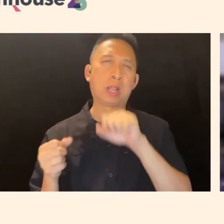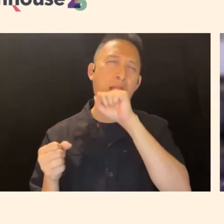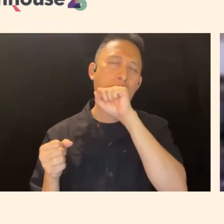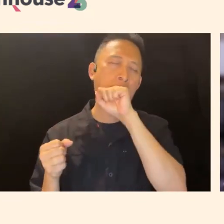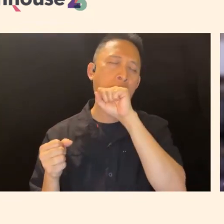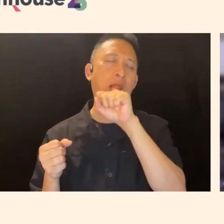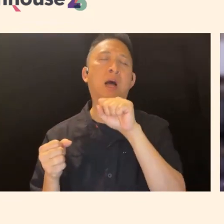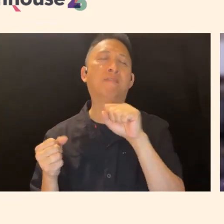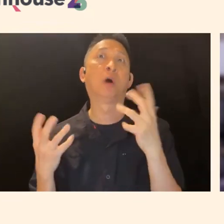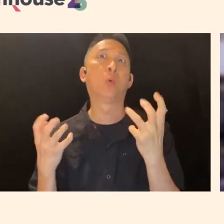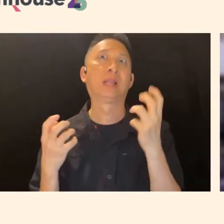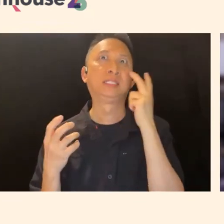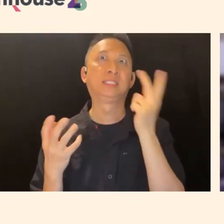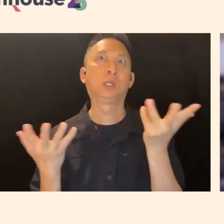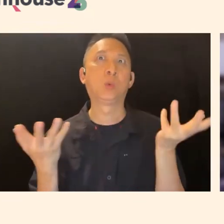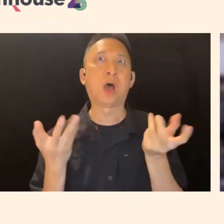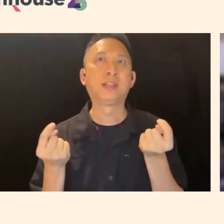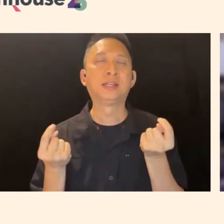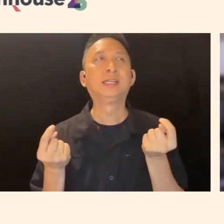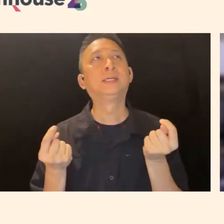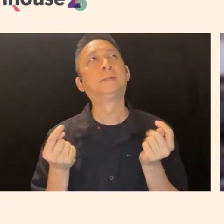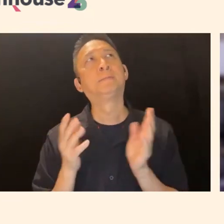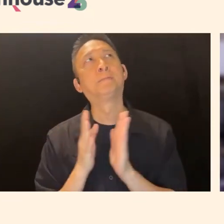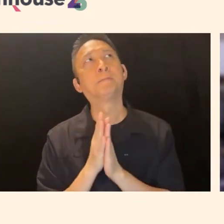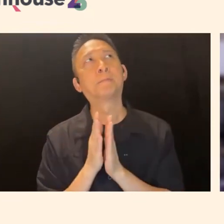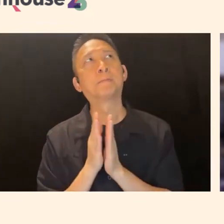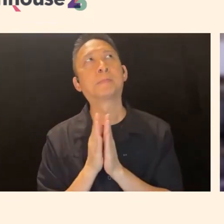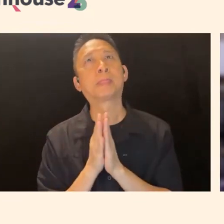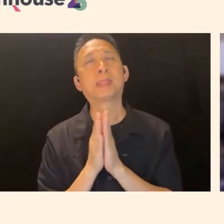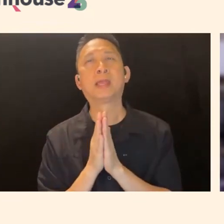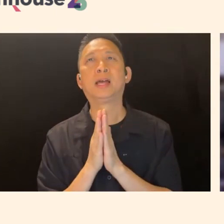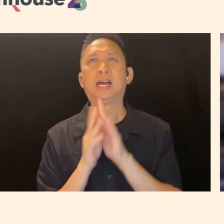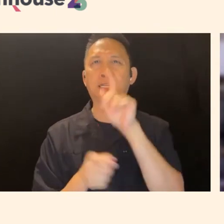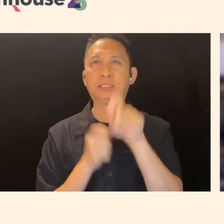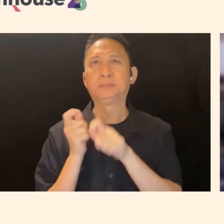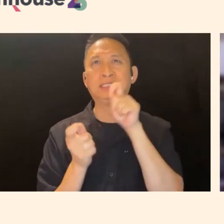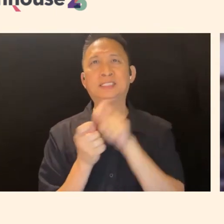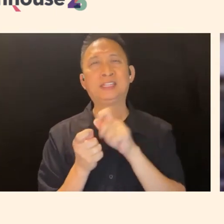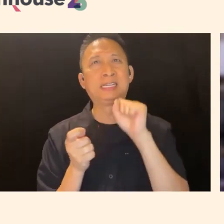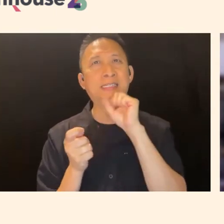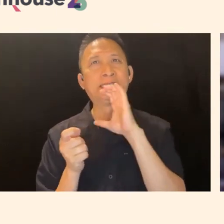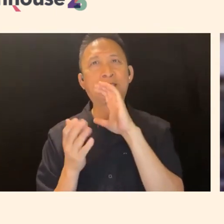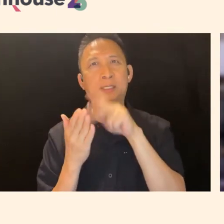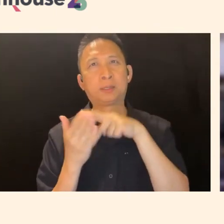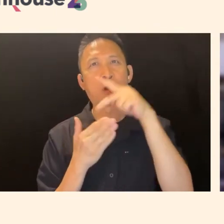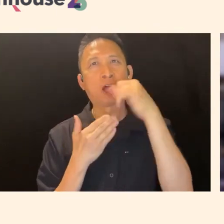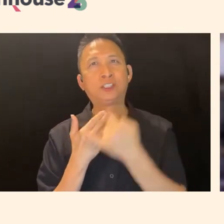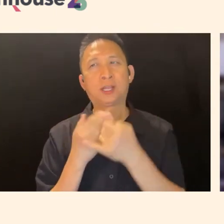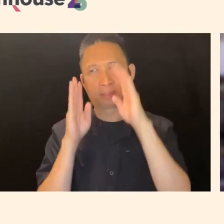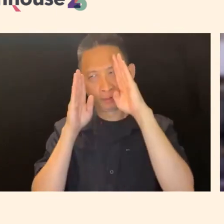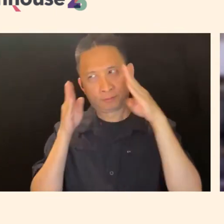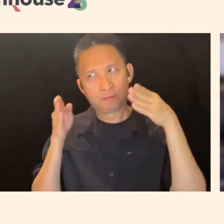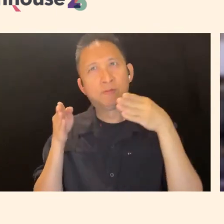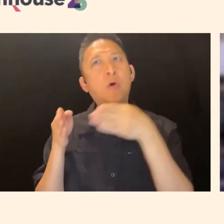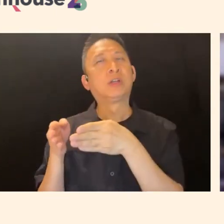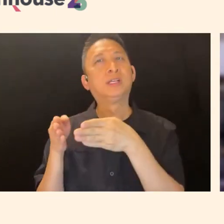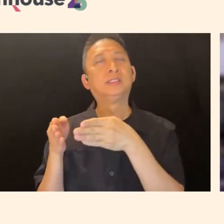potentially a senior project that is not just